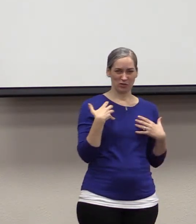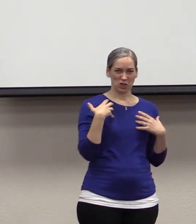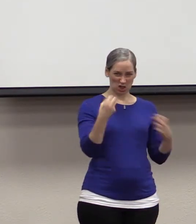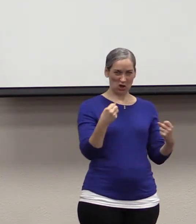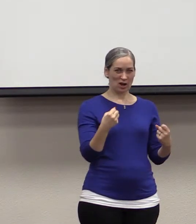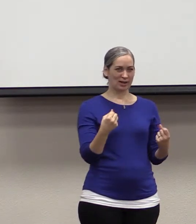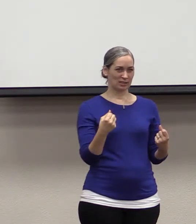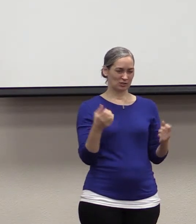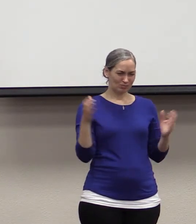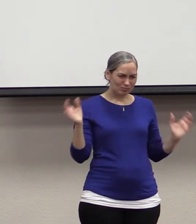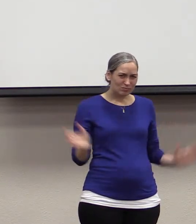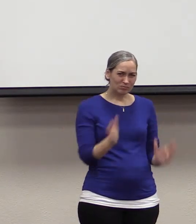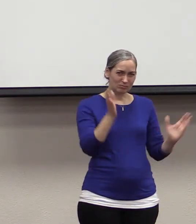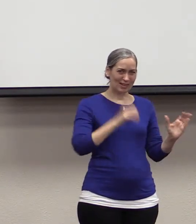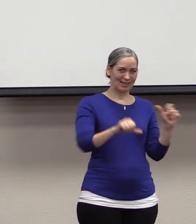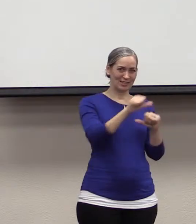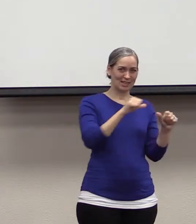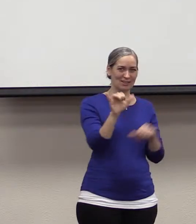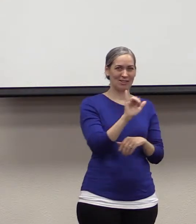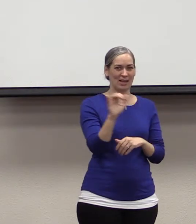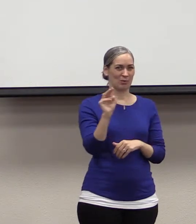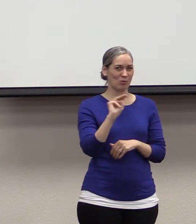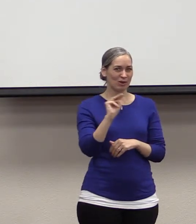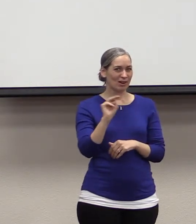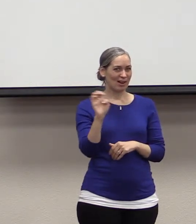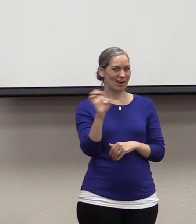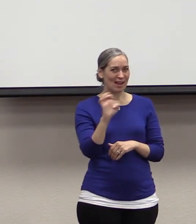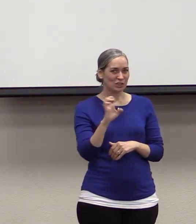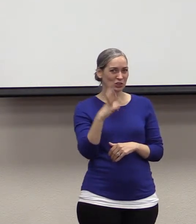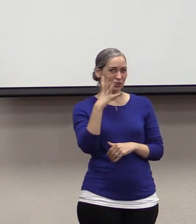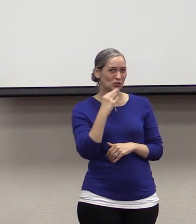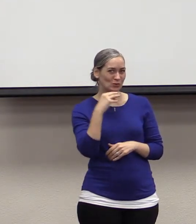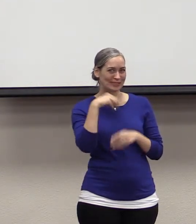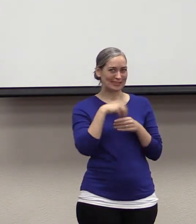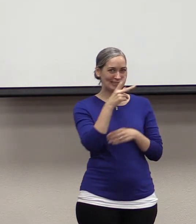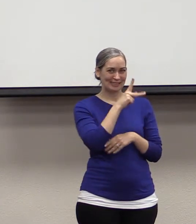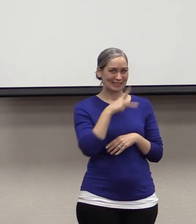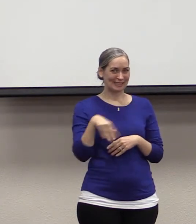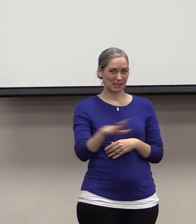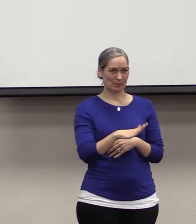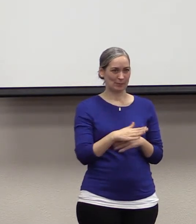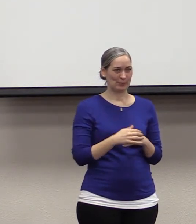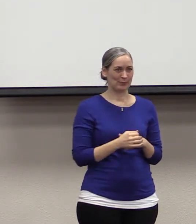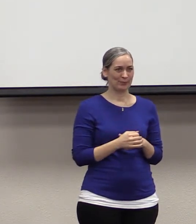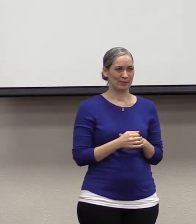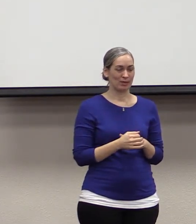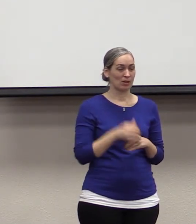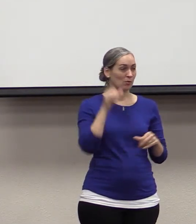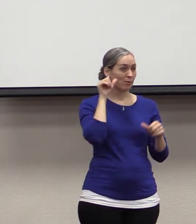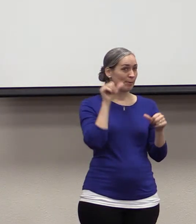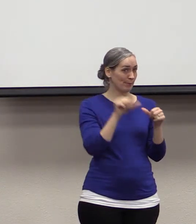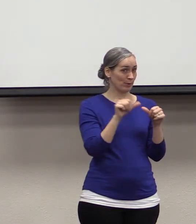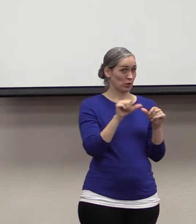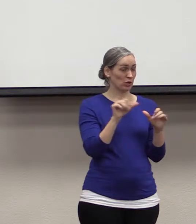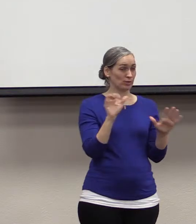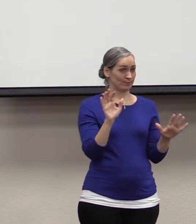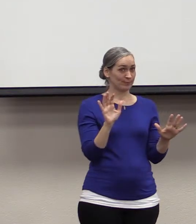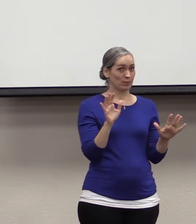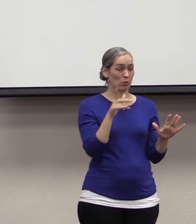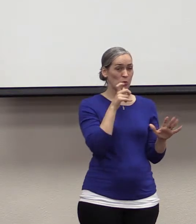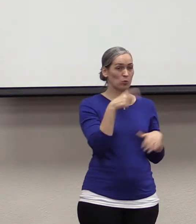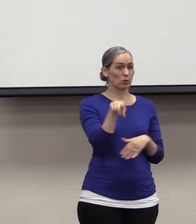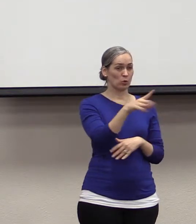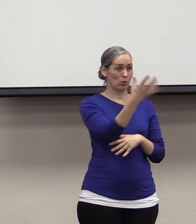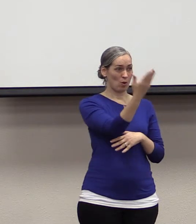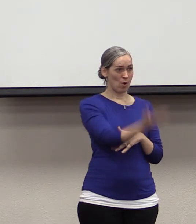another like Mordecai, Esther, and the Jews do in their kingdom. And remember who you